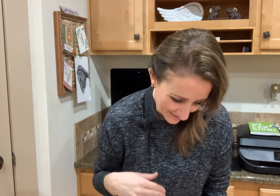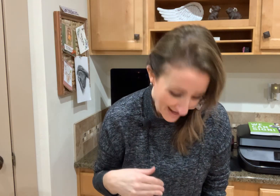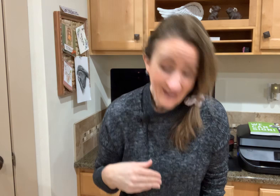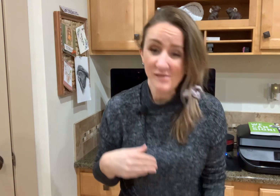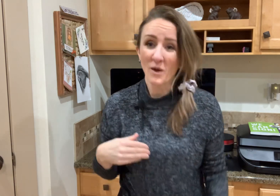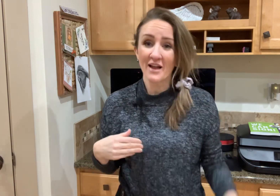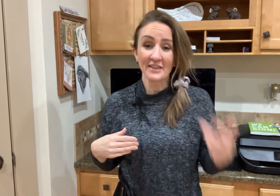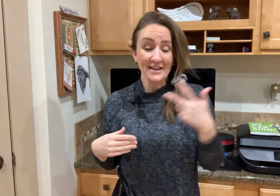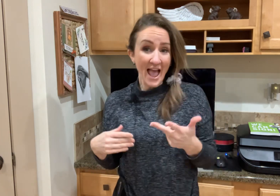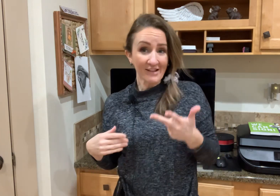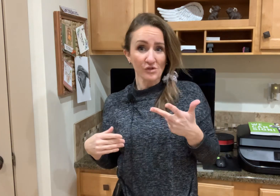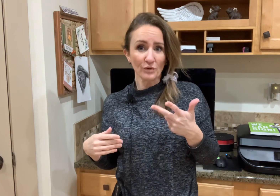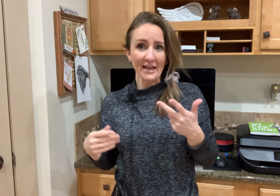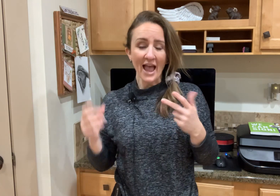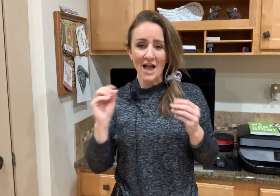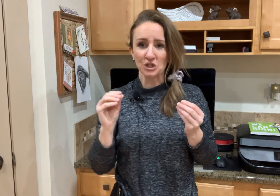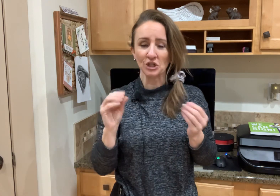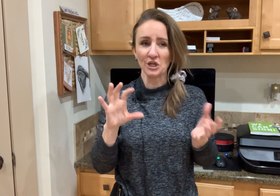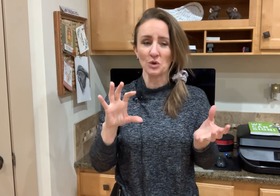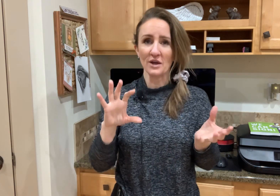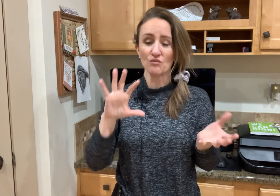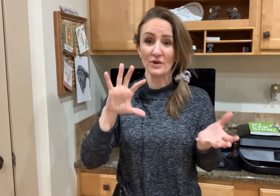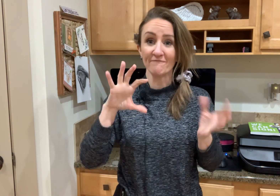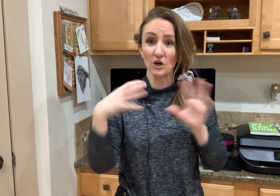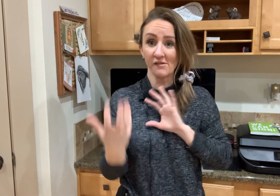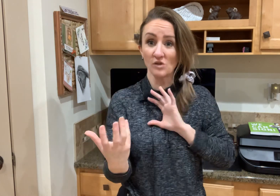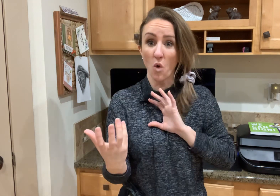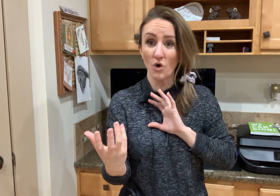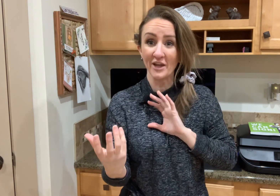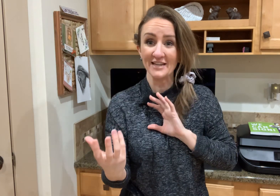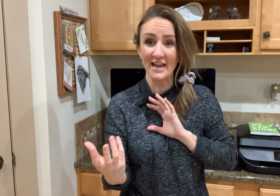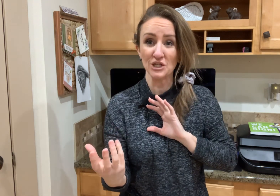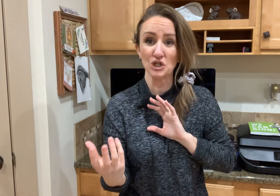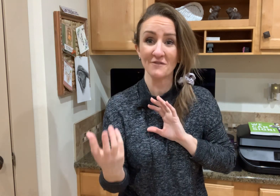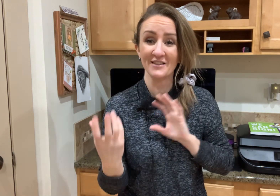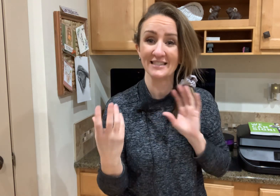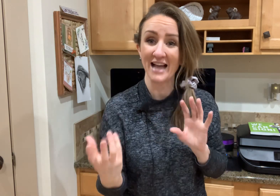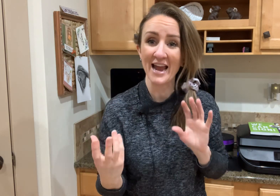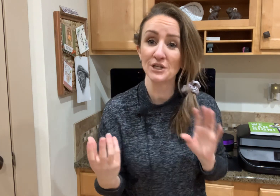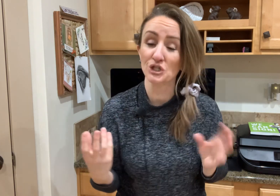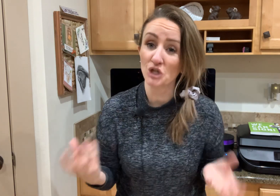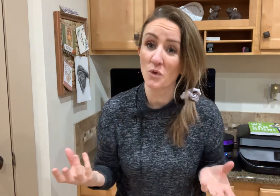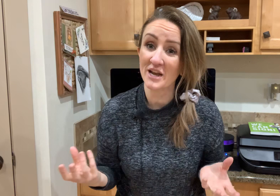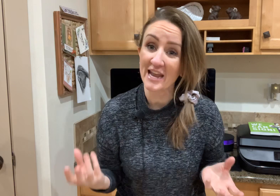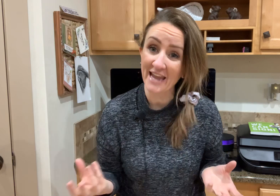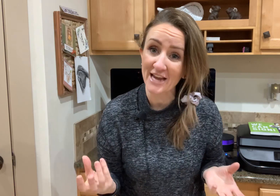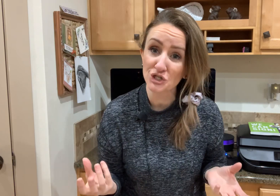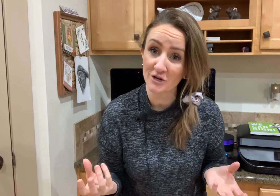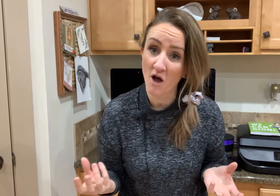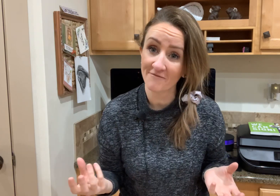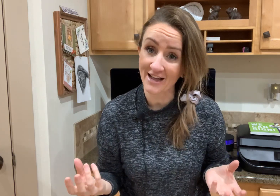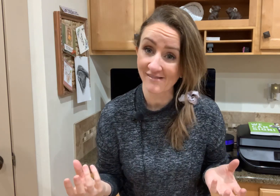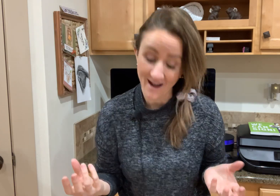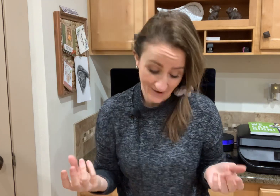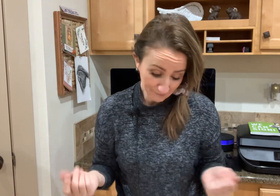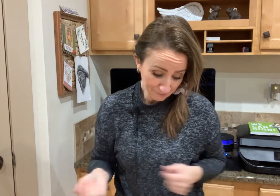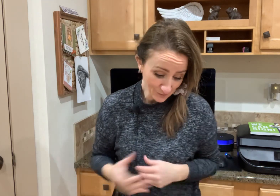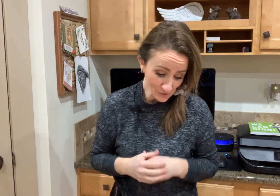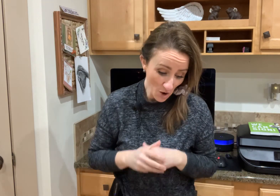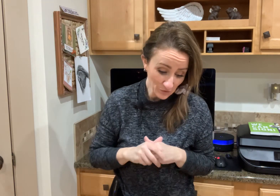Next one, the next three, actually you can reverse the orientation of the sign to show the negation of that sign. So the